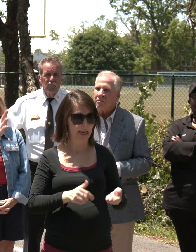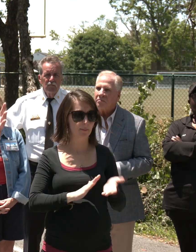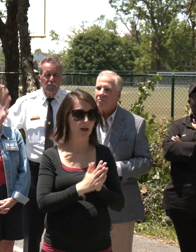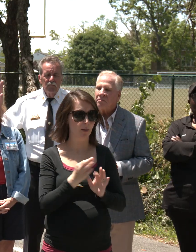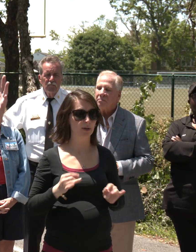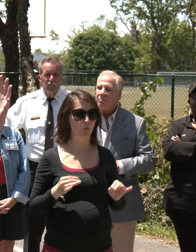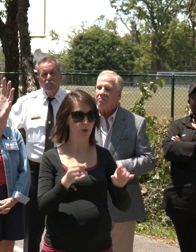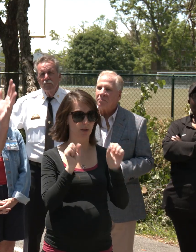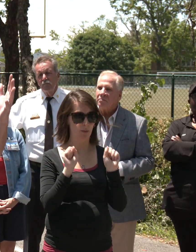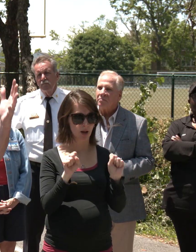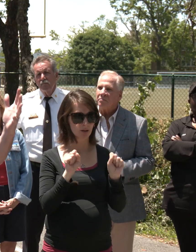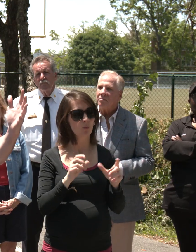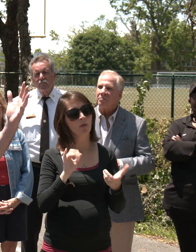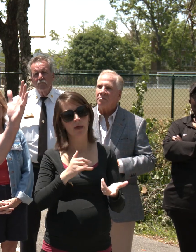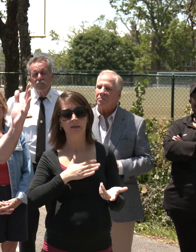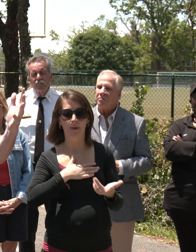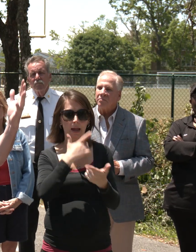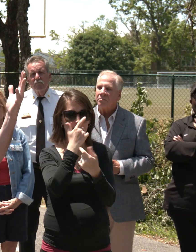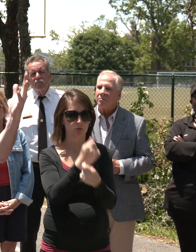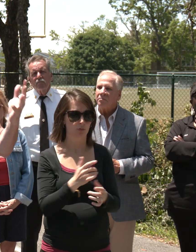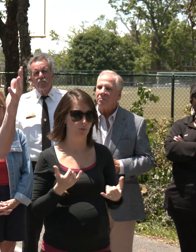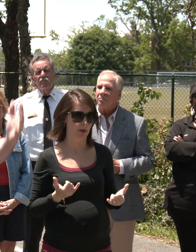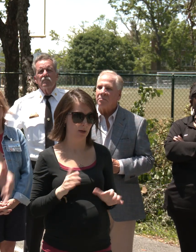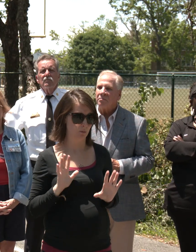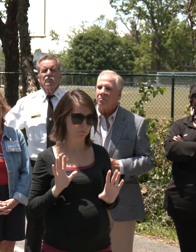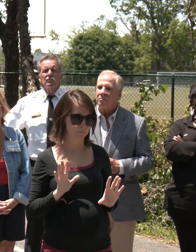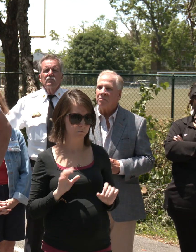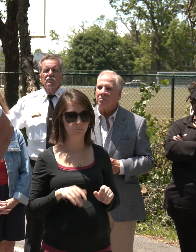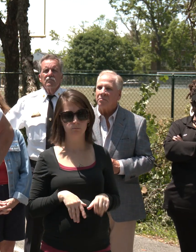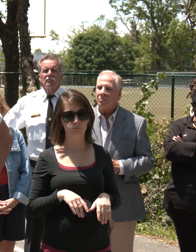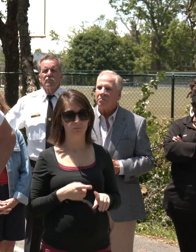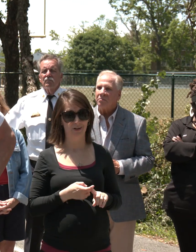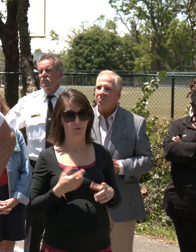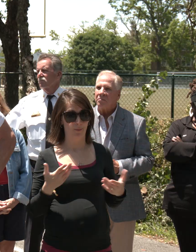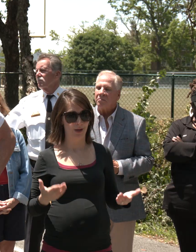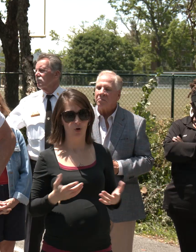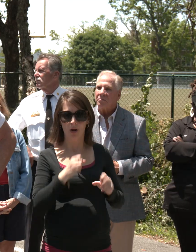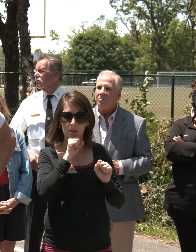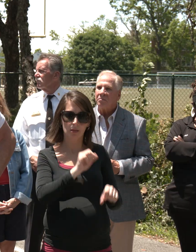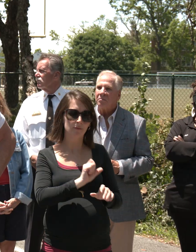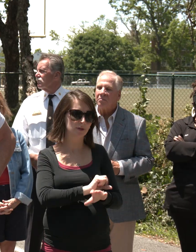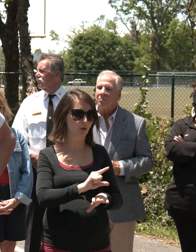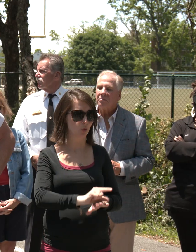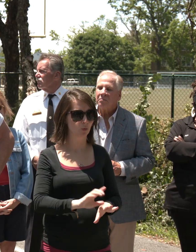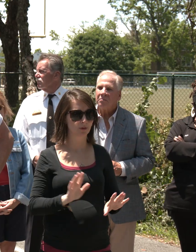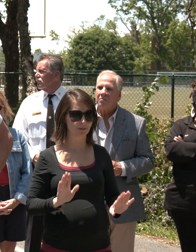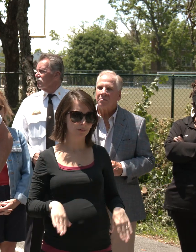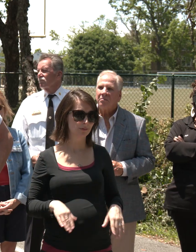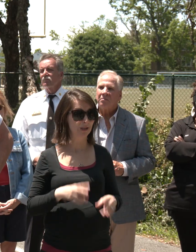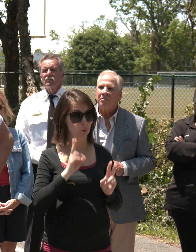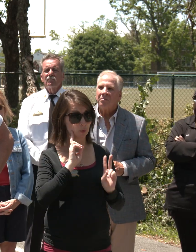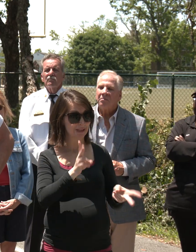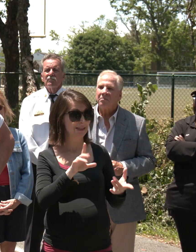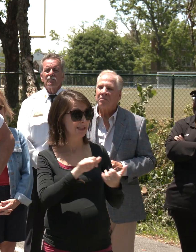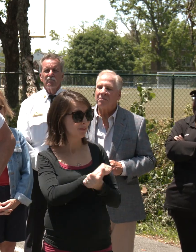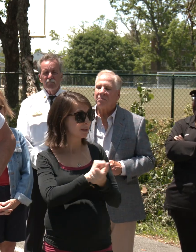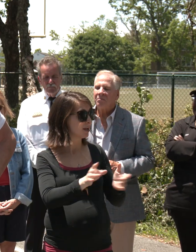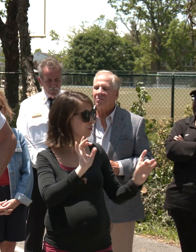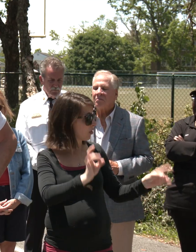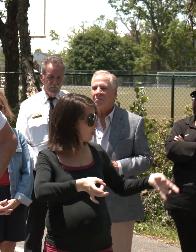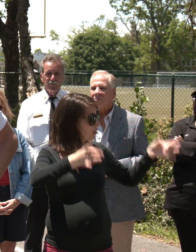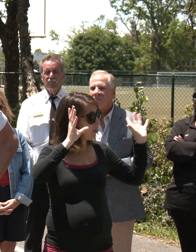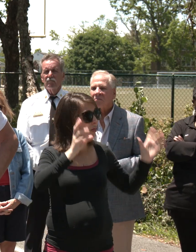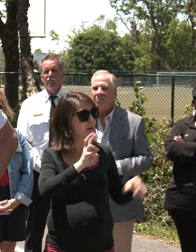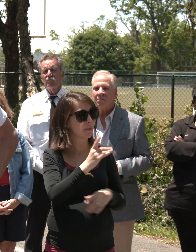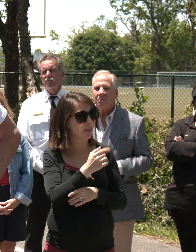That is my interest. There's no, from here, I love St. Louis, and you see the devastation, as the mayor